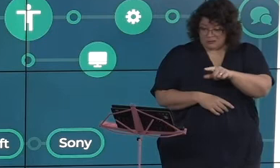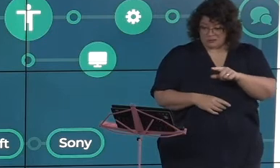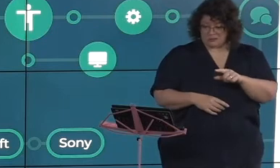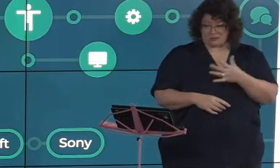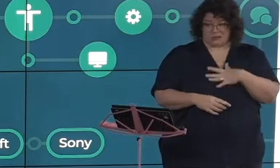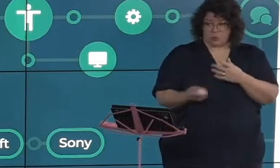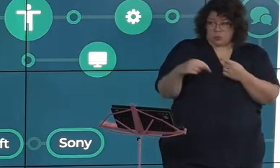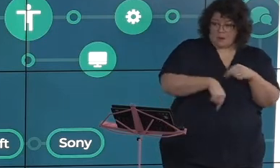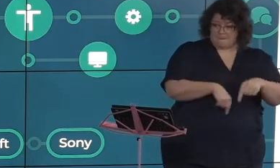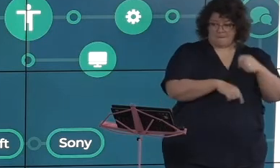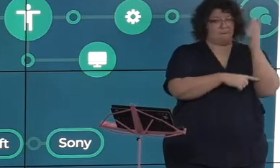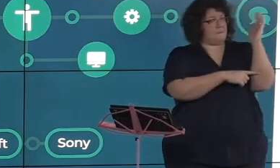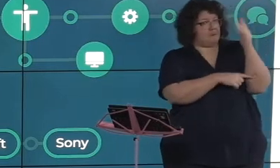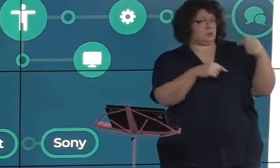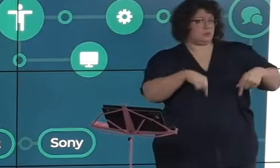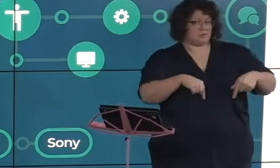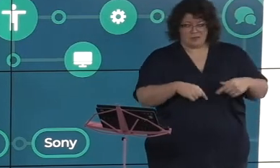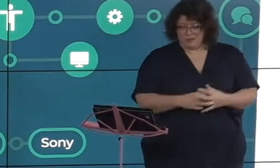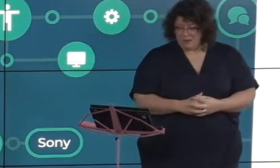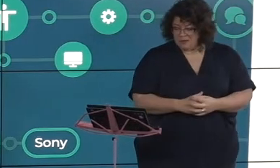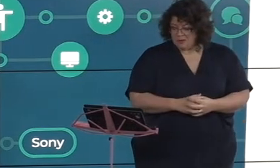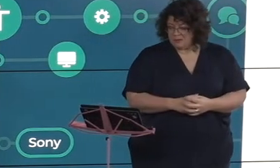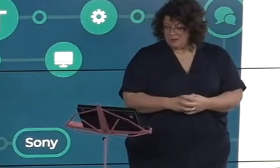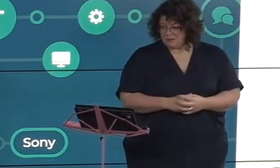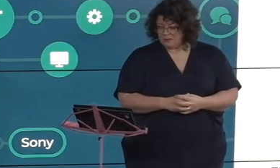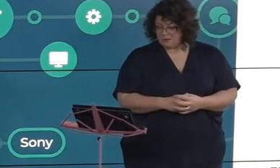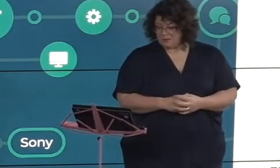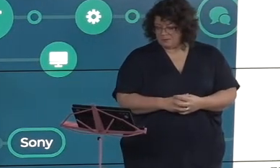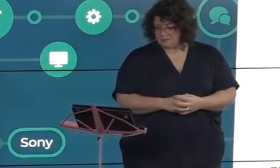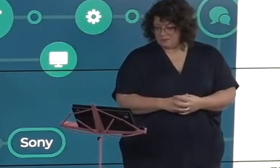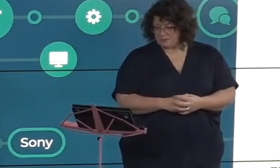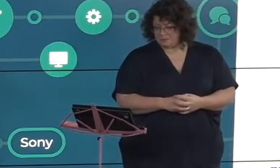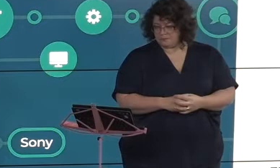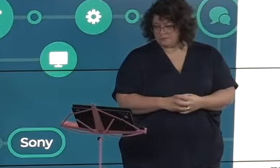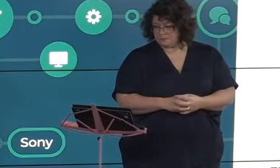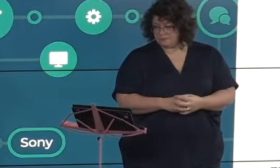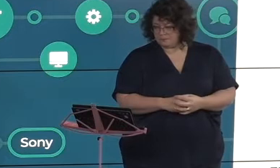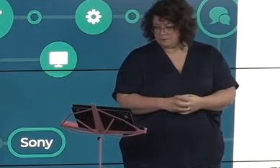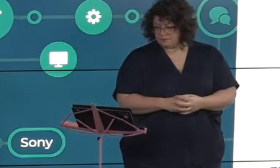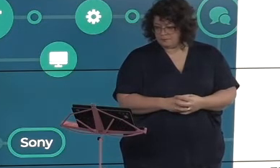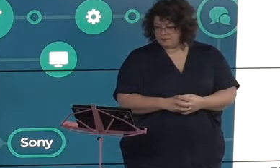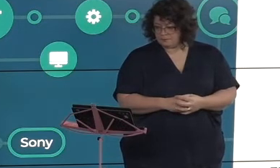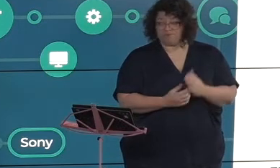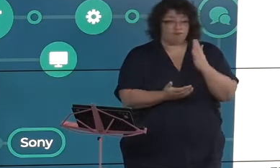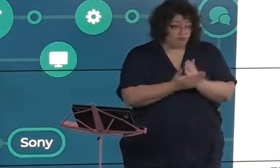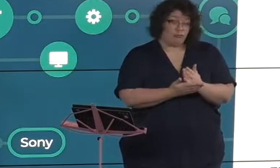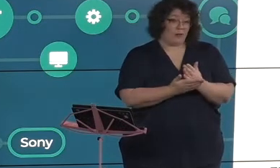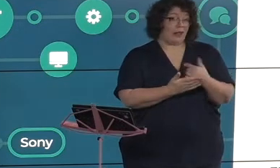really am a Luddite, and I am terrified of technology, and that's why I'm wearing my superpower dress.